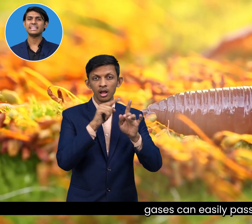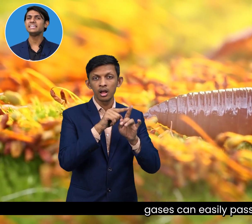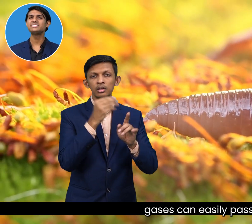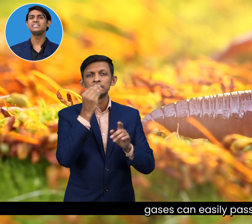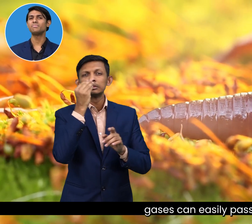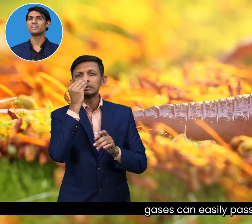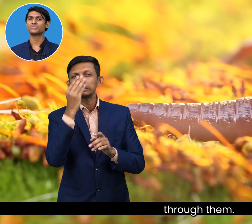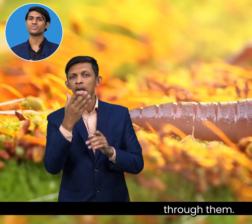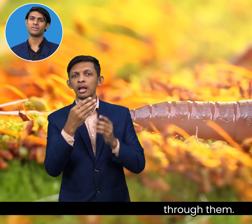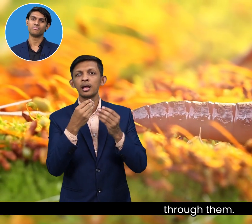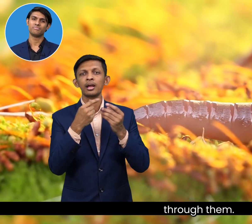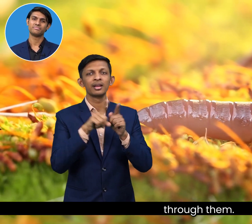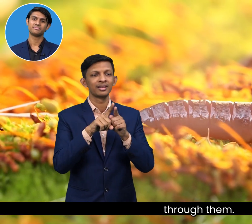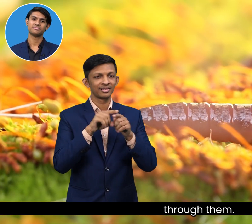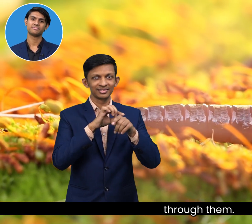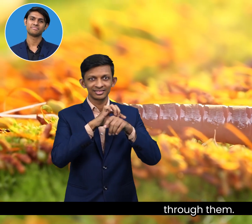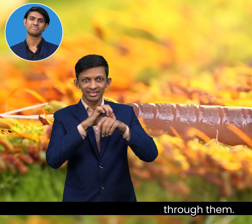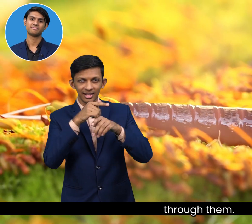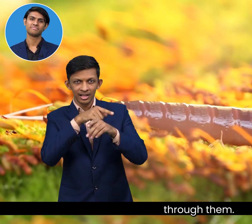Gases can easily pass through them.